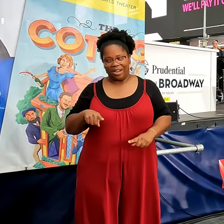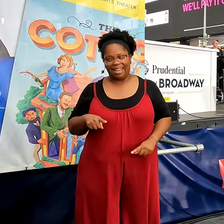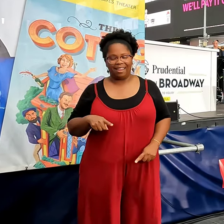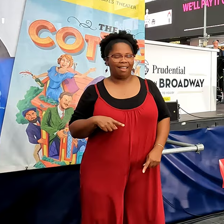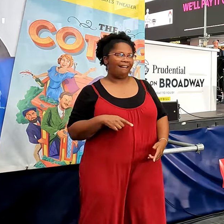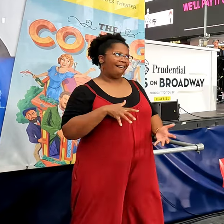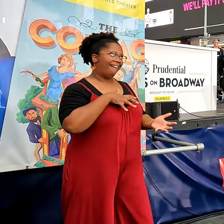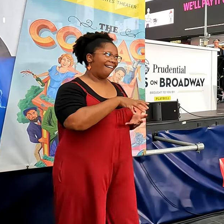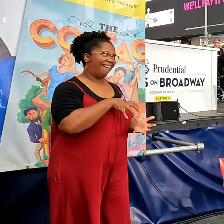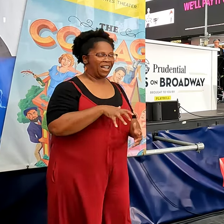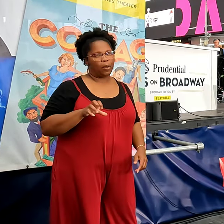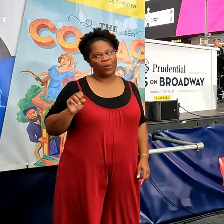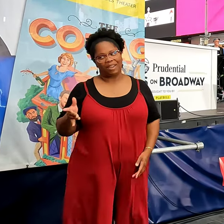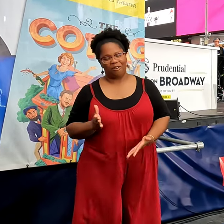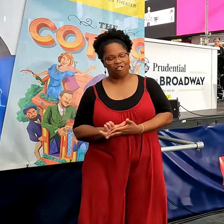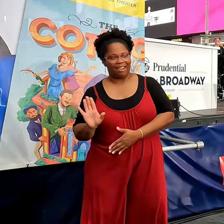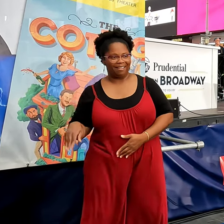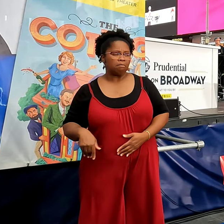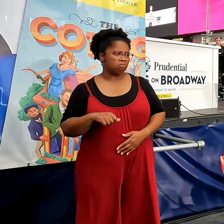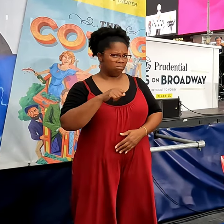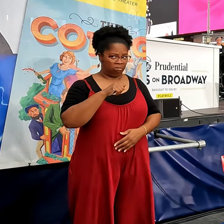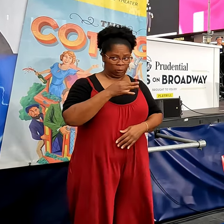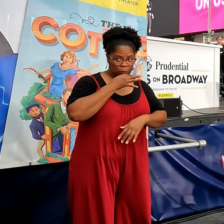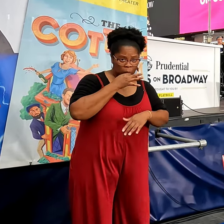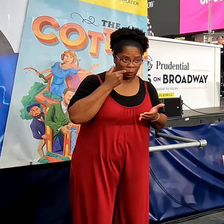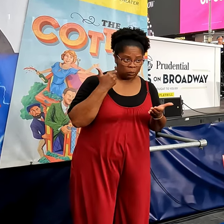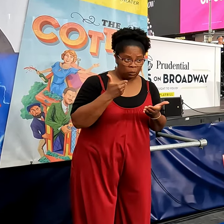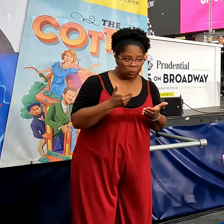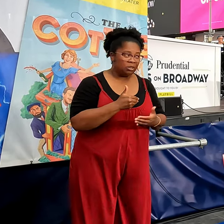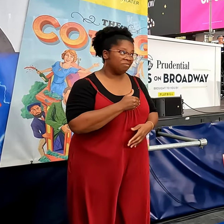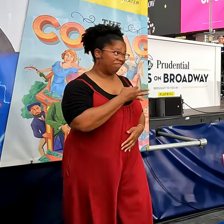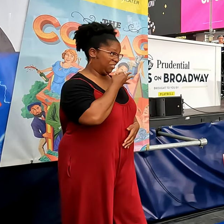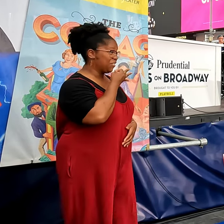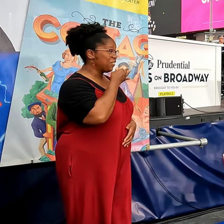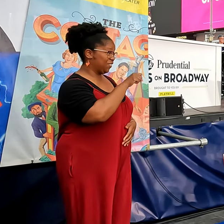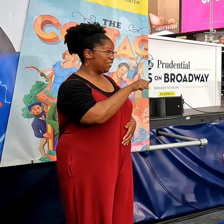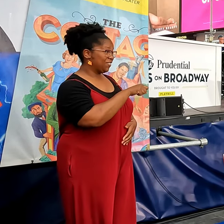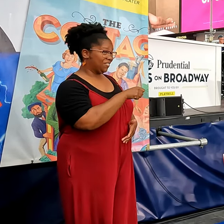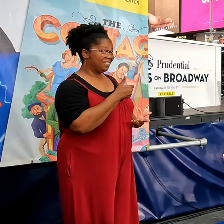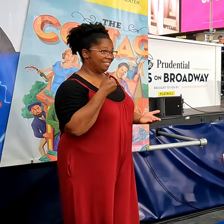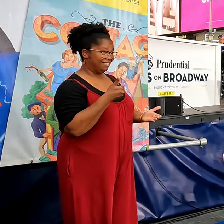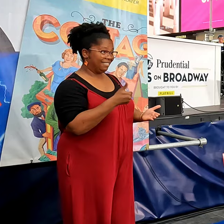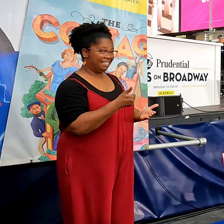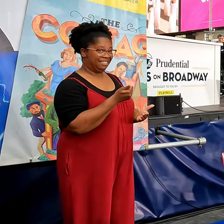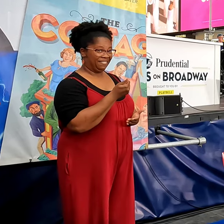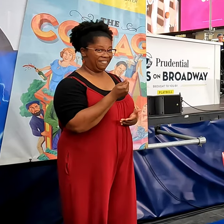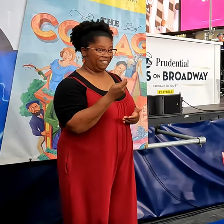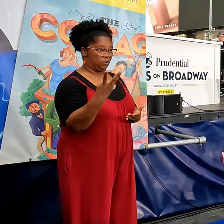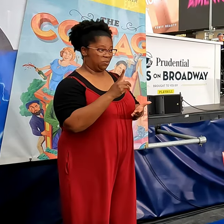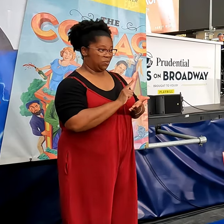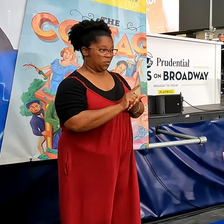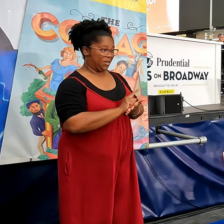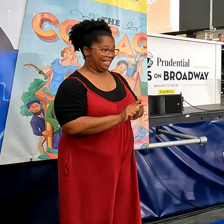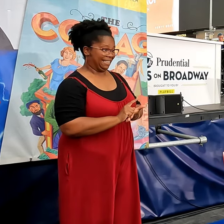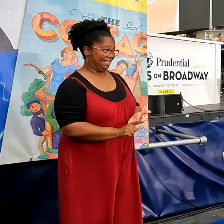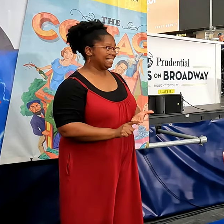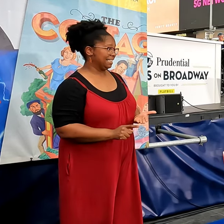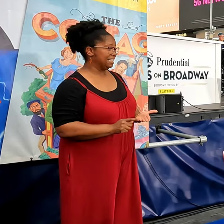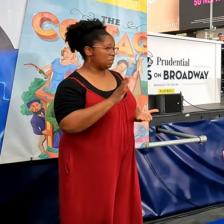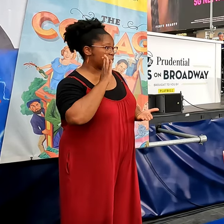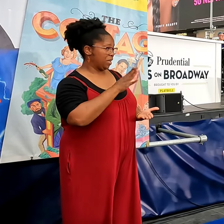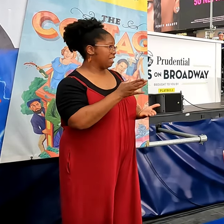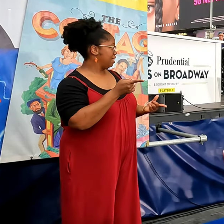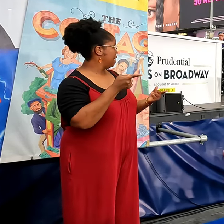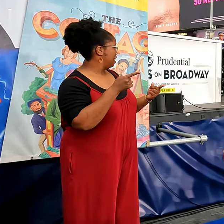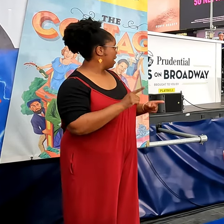right. So it won't be long now, though, will it? No. No. No. We're a couple weeks away